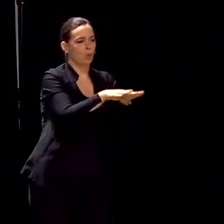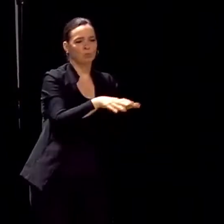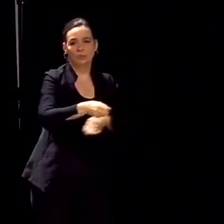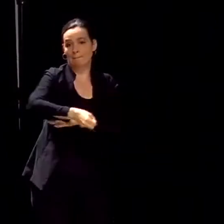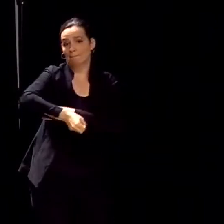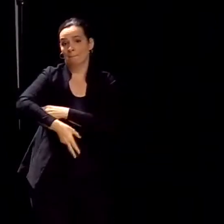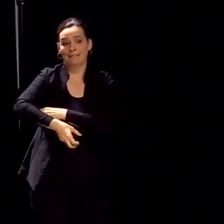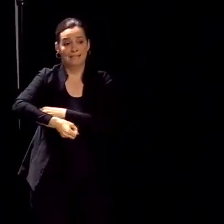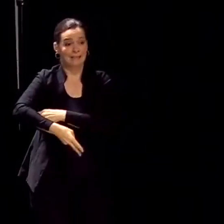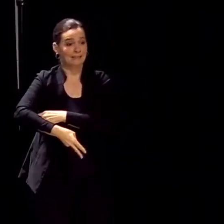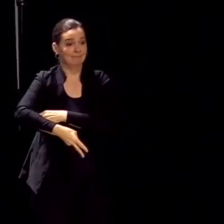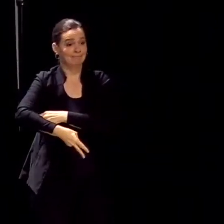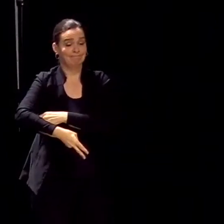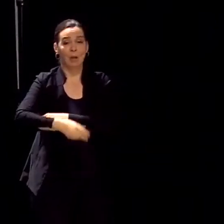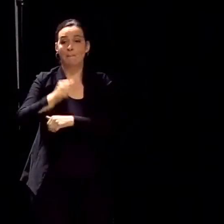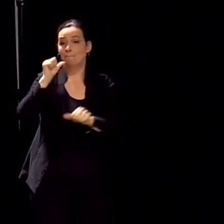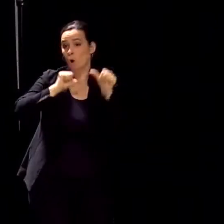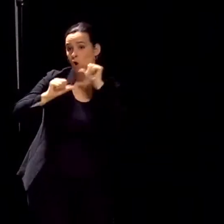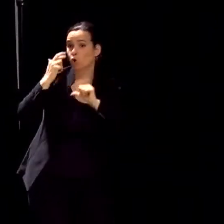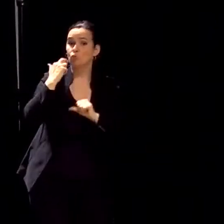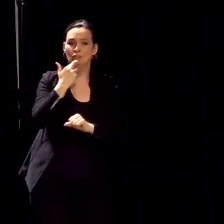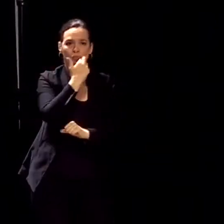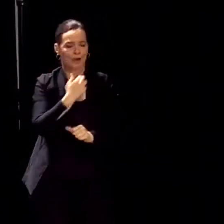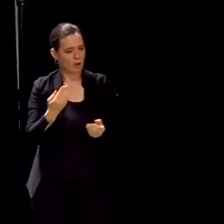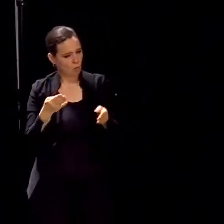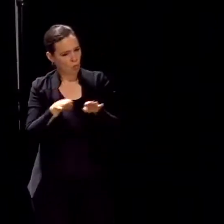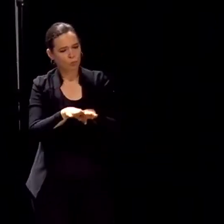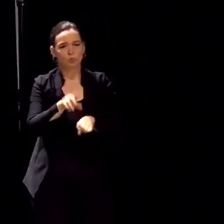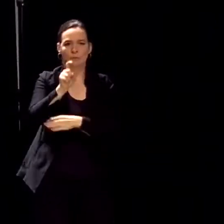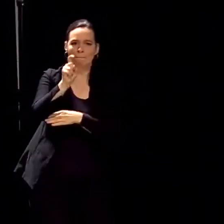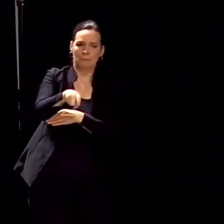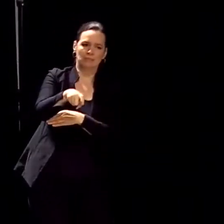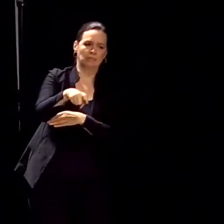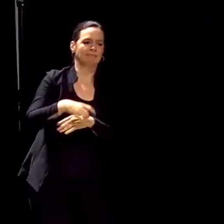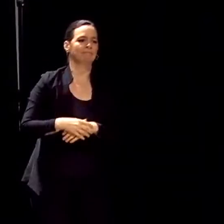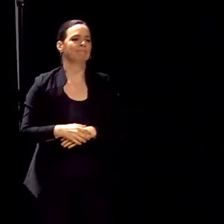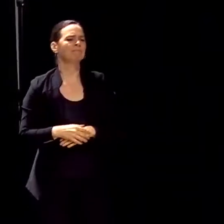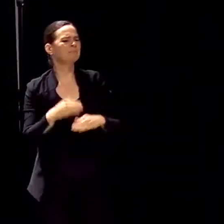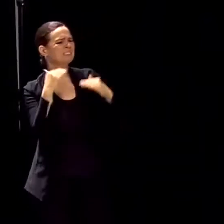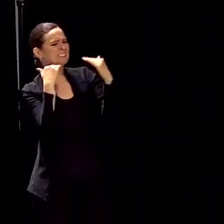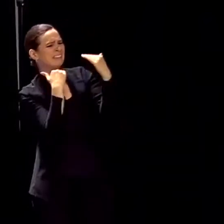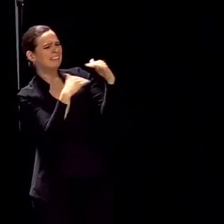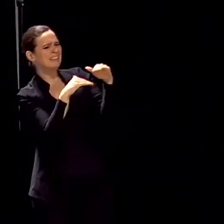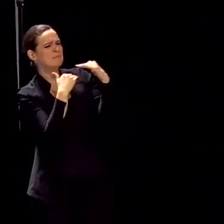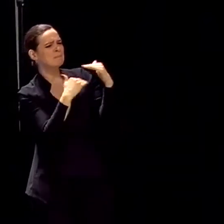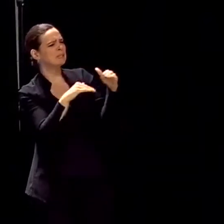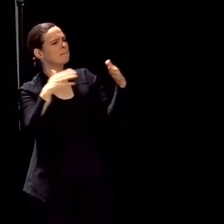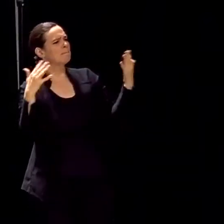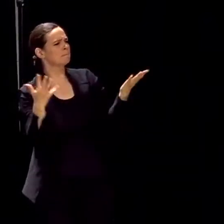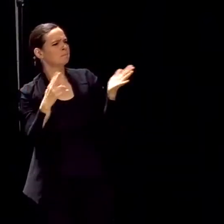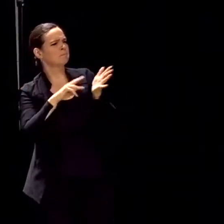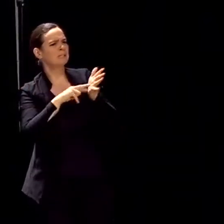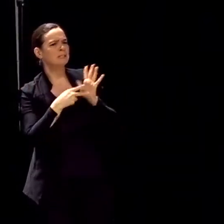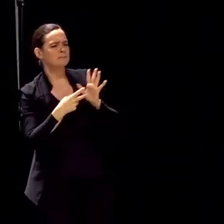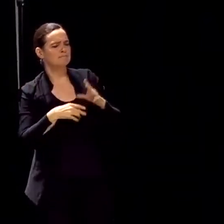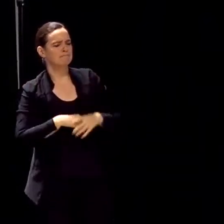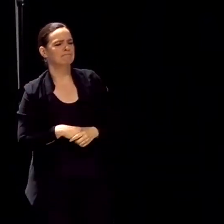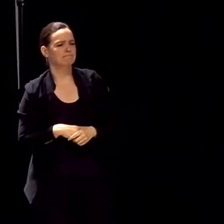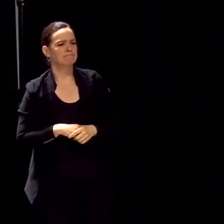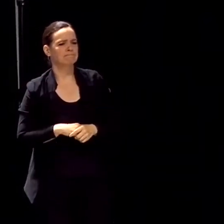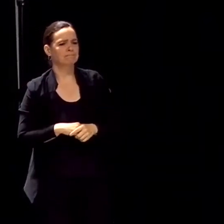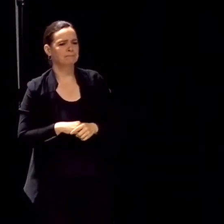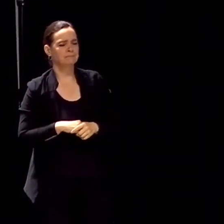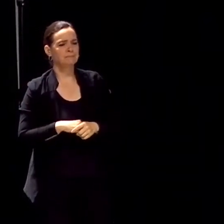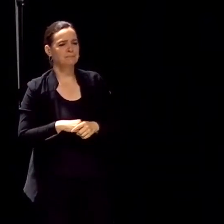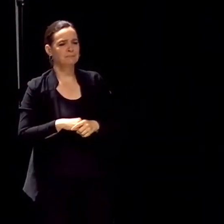close. In a yellow zone, what are some of the restrictions in a yellow zone? The restrictions are, if you're in a yellow